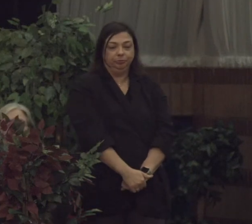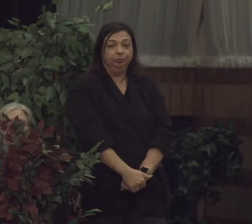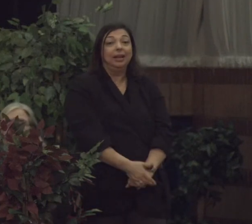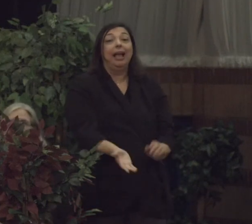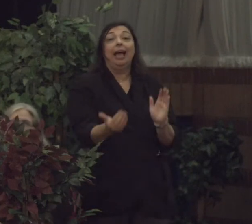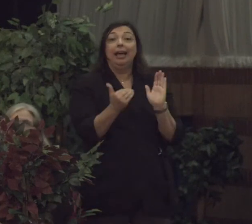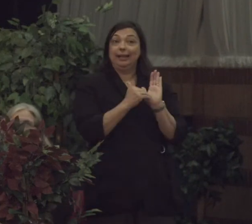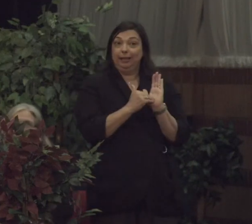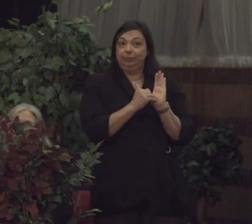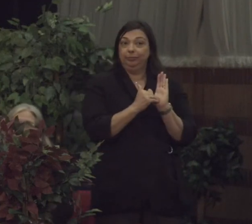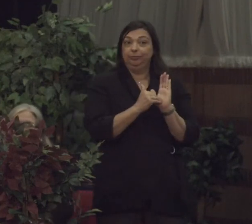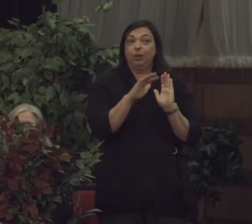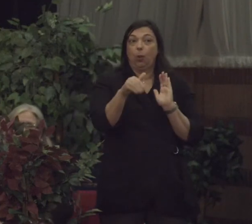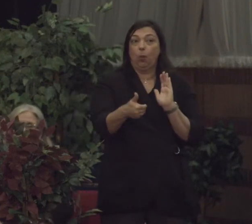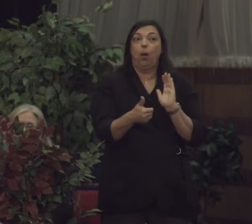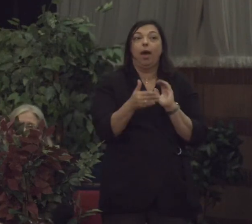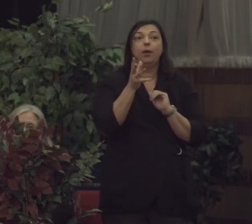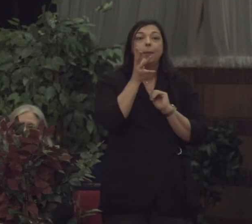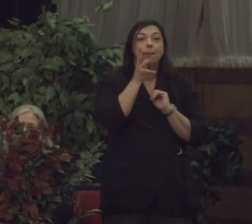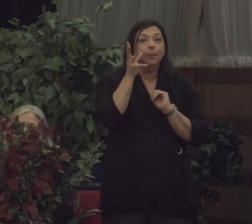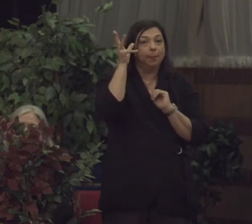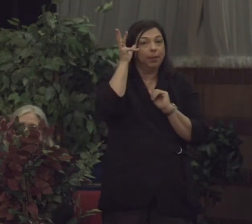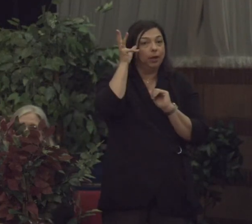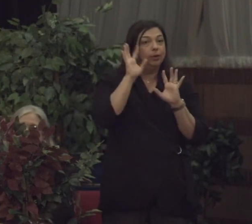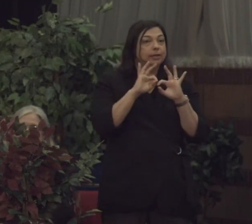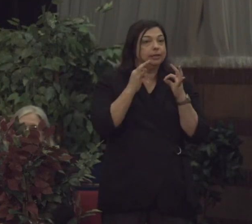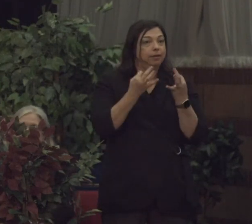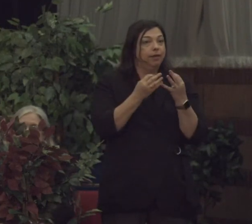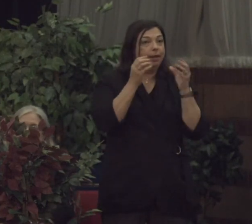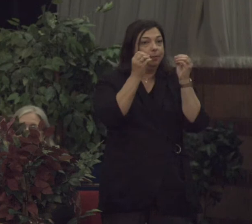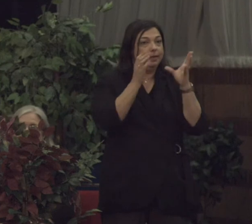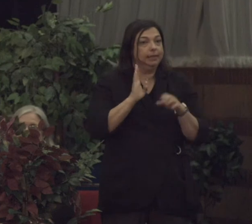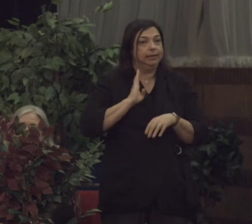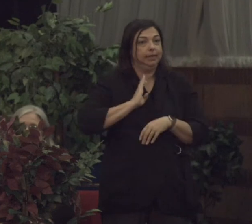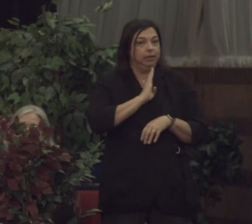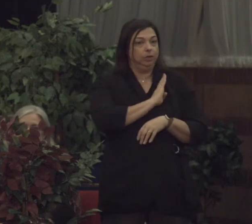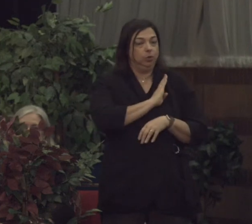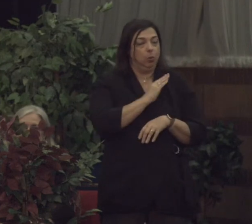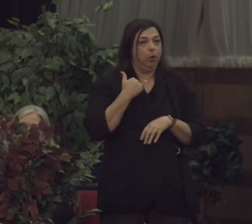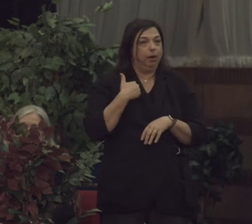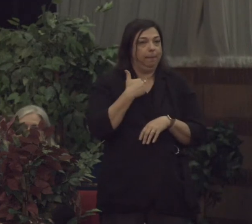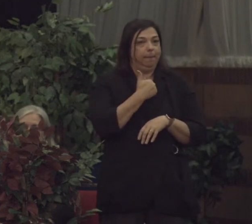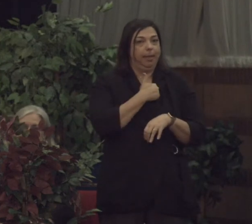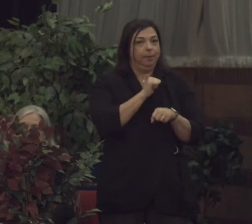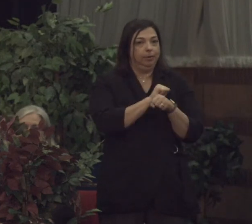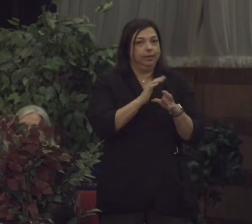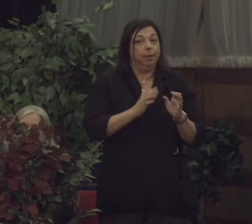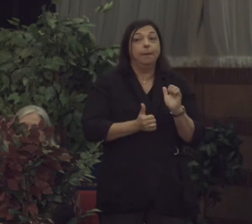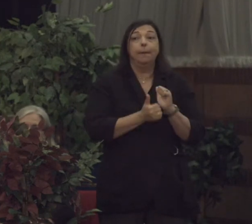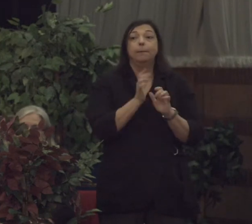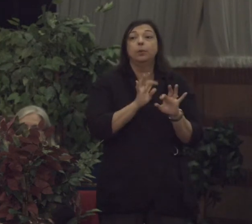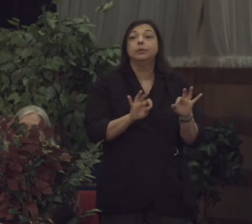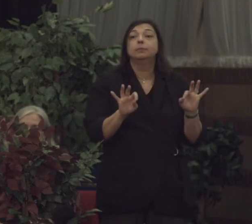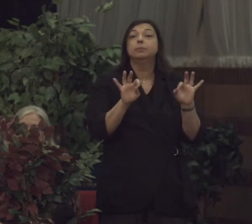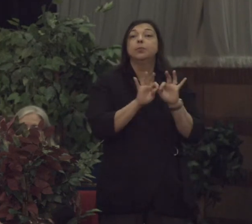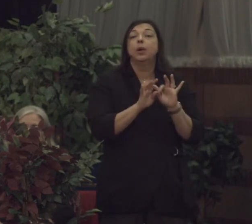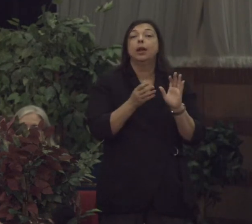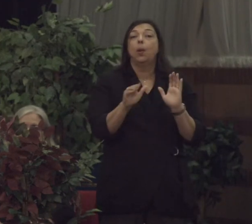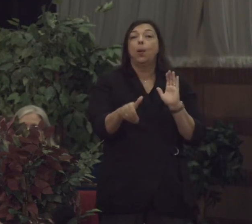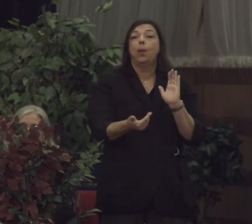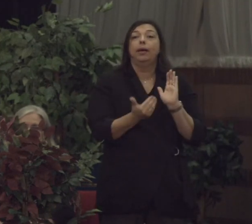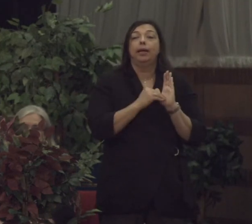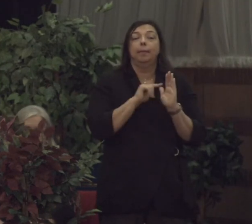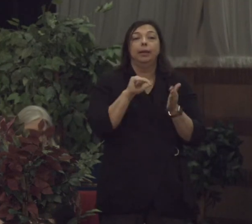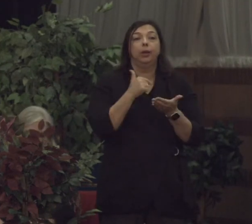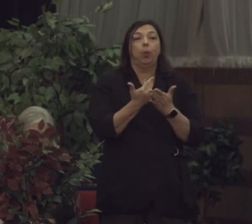Once again, welcome parents, family, teachers, board members, employees, and most importantly, welcome again,